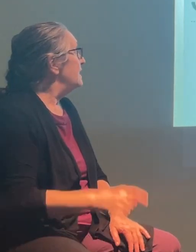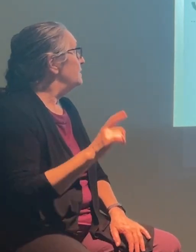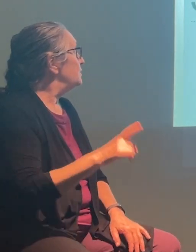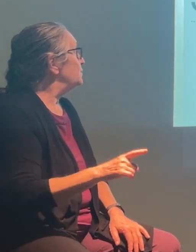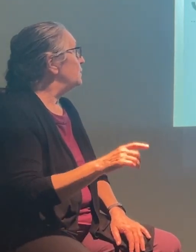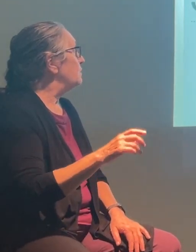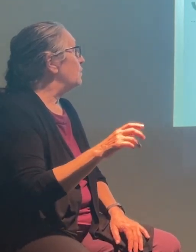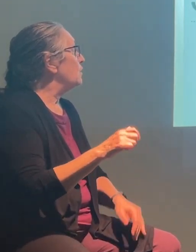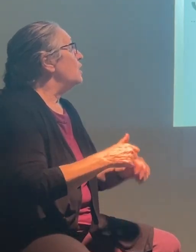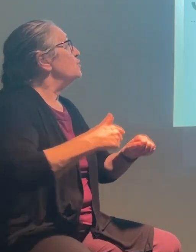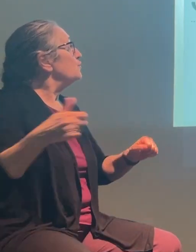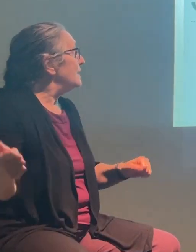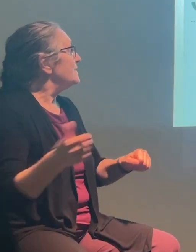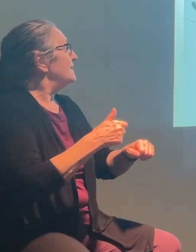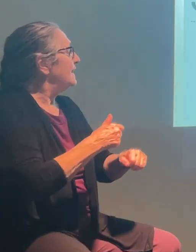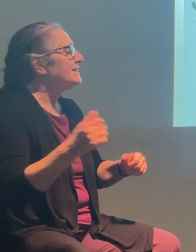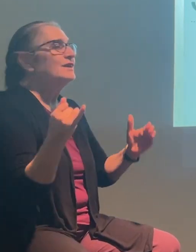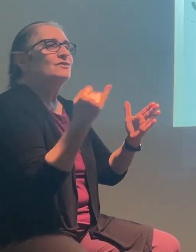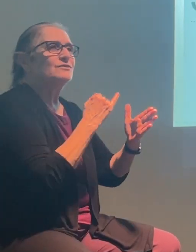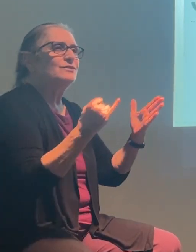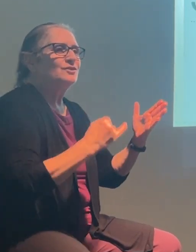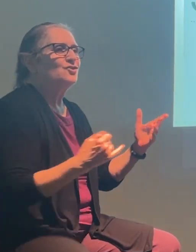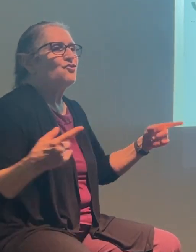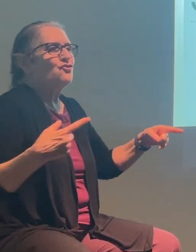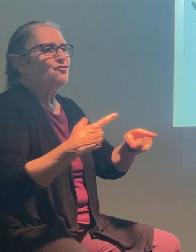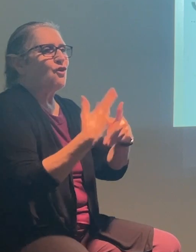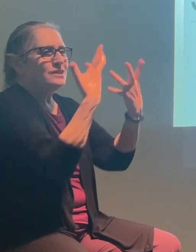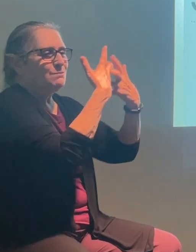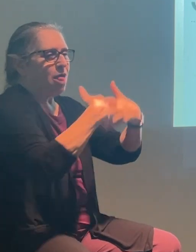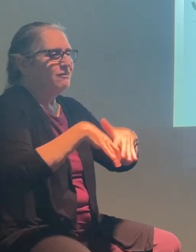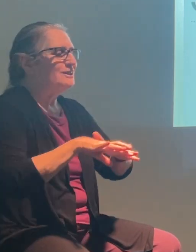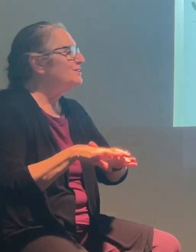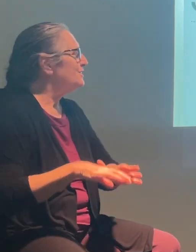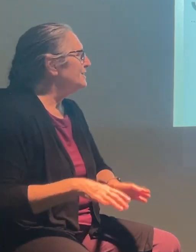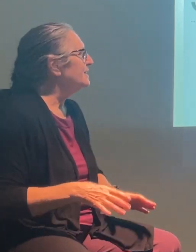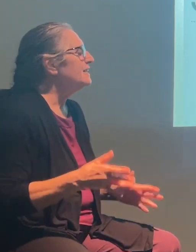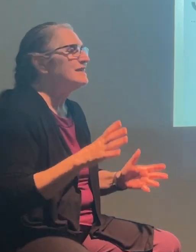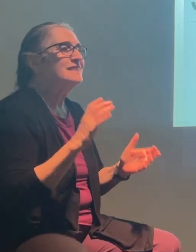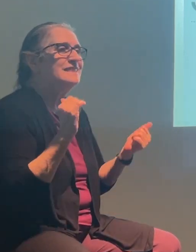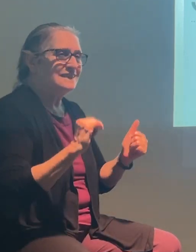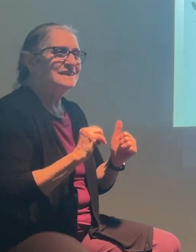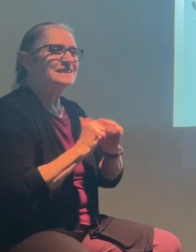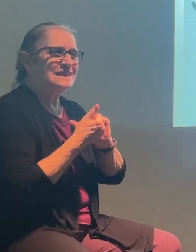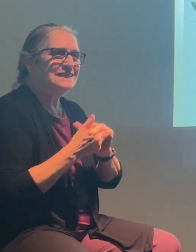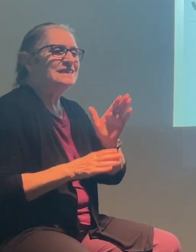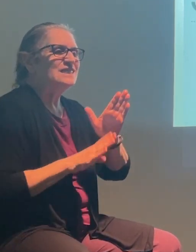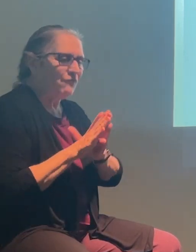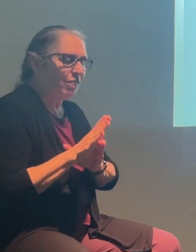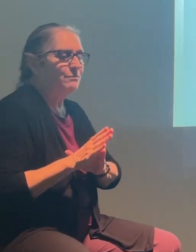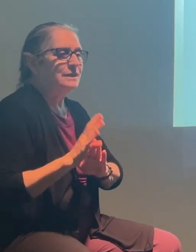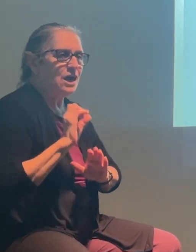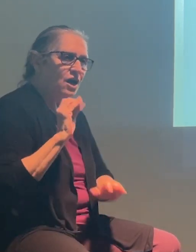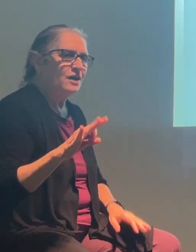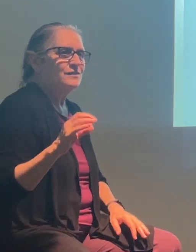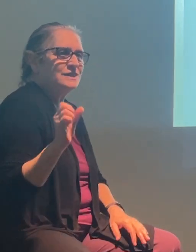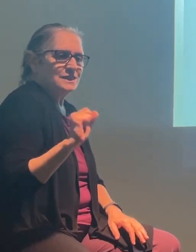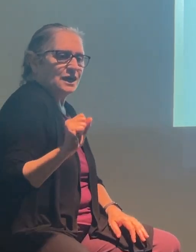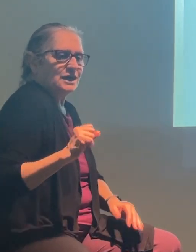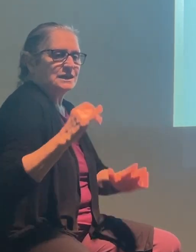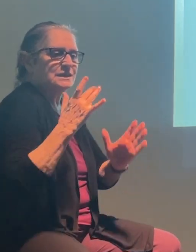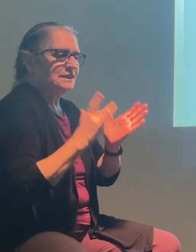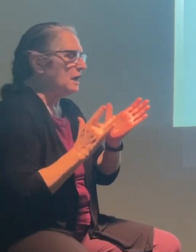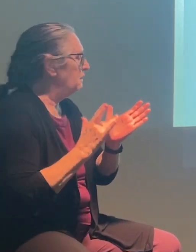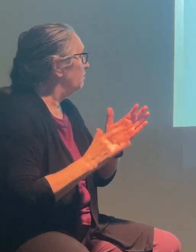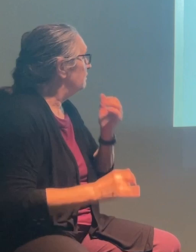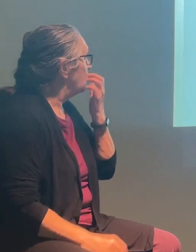transatlantic artistic cross-pollination really metamorphoses in the development of Steichen's art form.